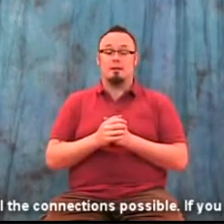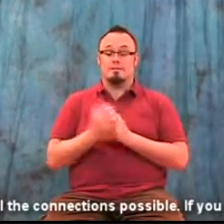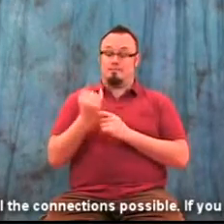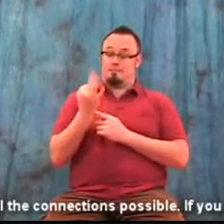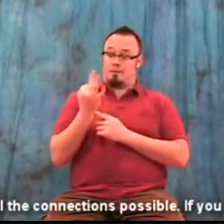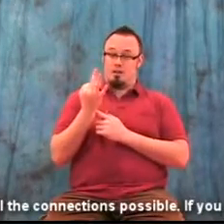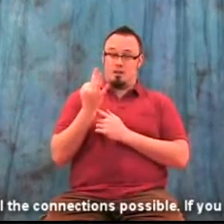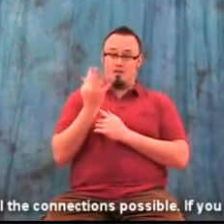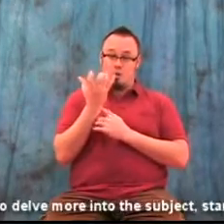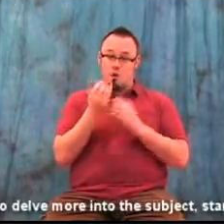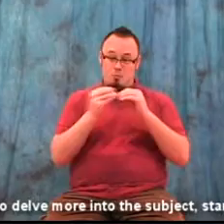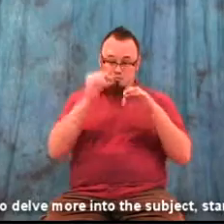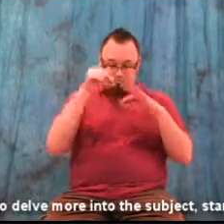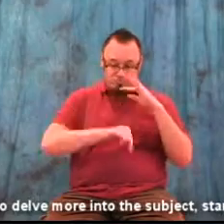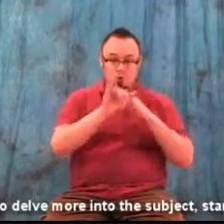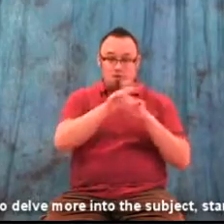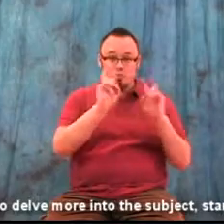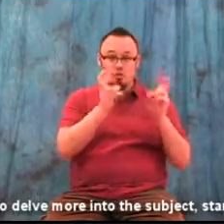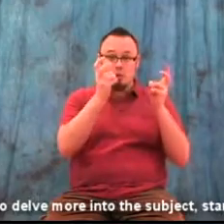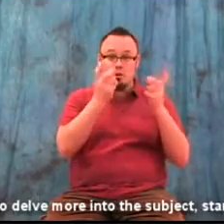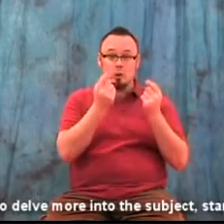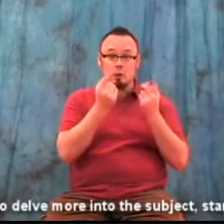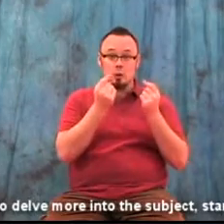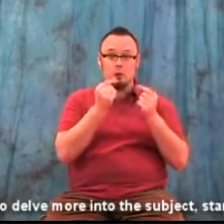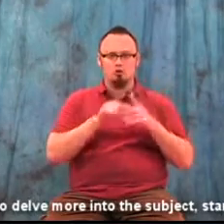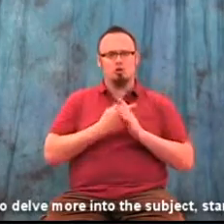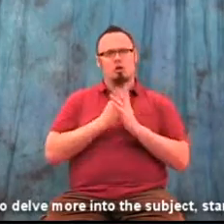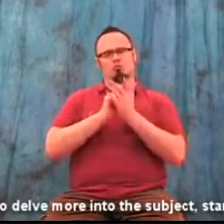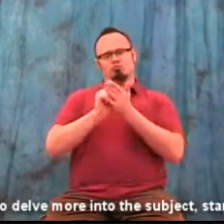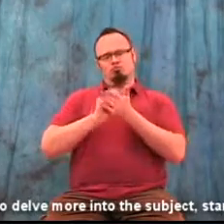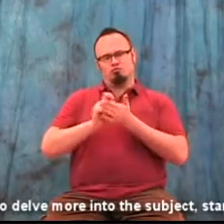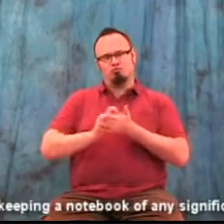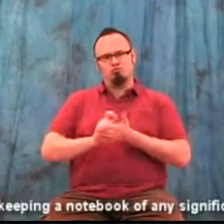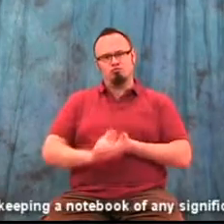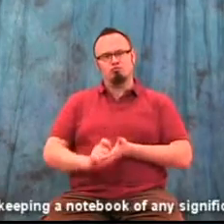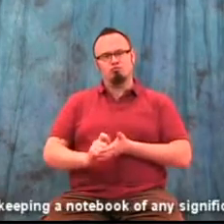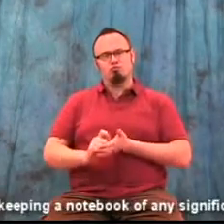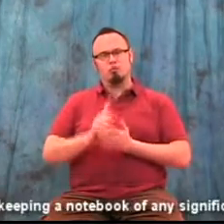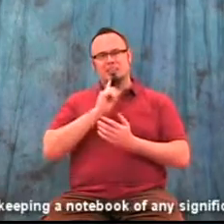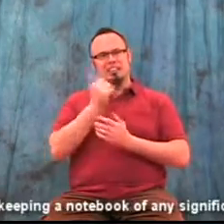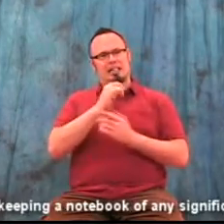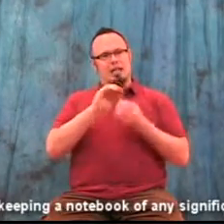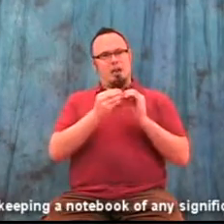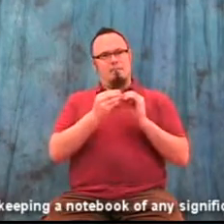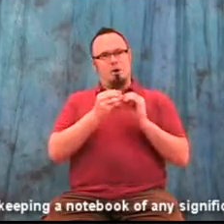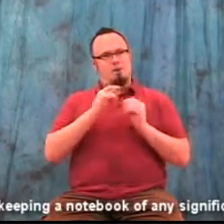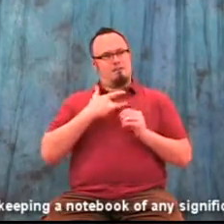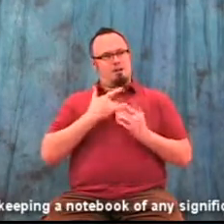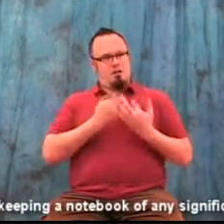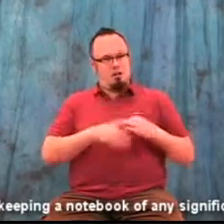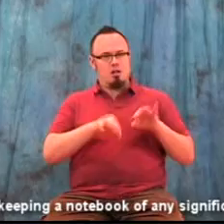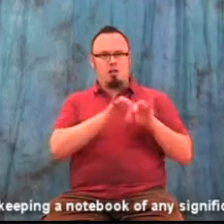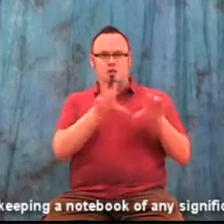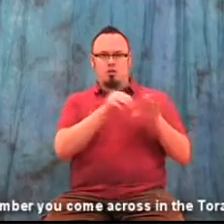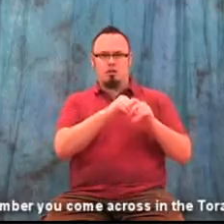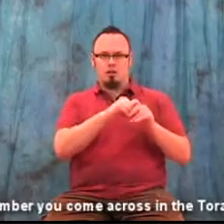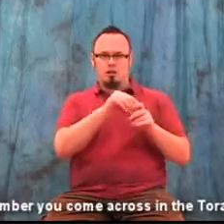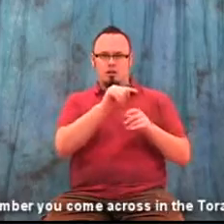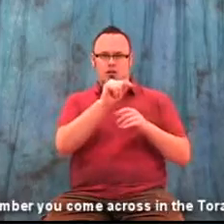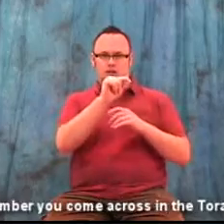If you want to delve more into the subject, start by keeping a notebook of any significant number you come across in the Torah and what it